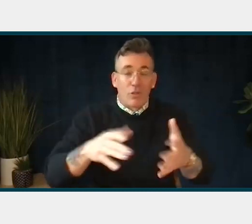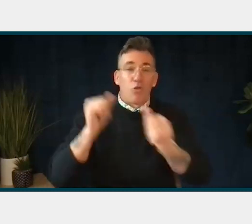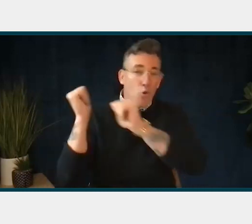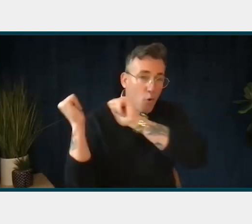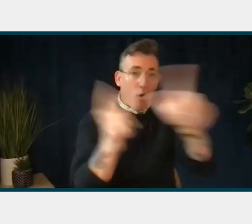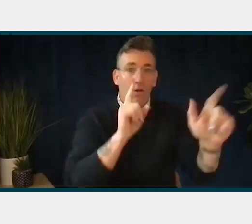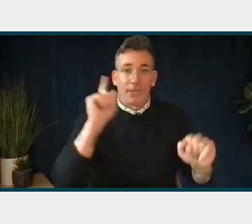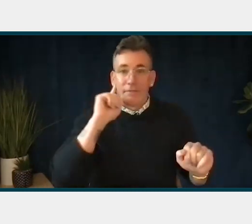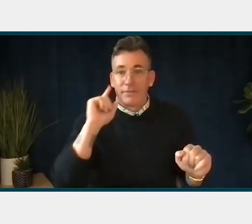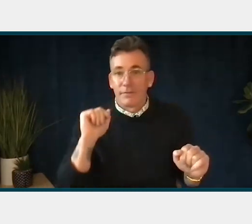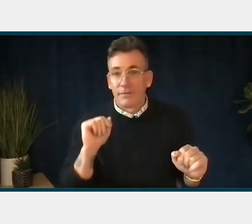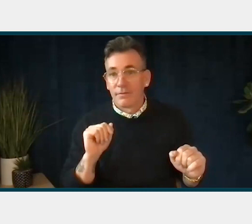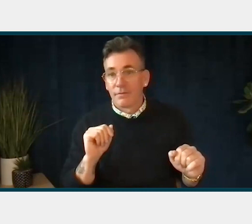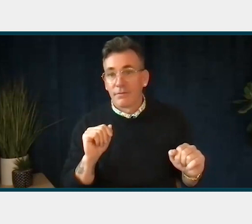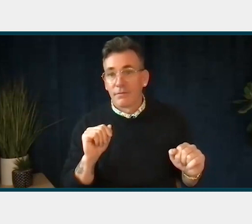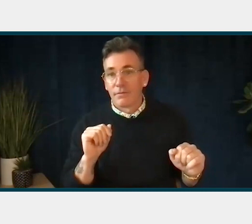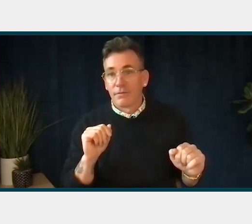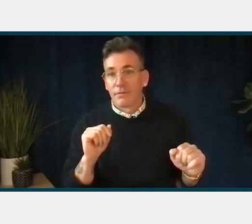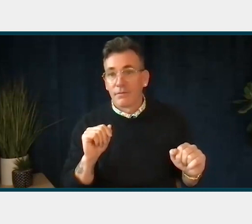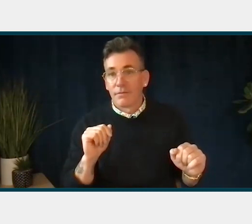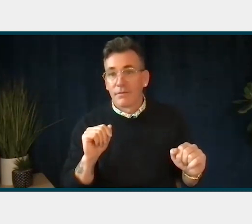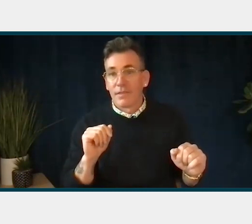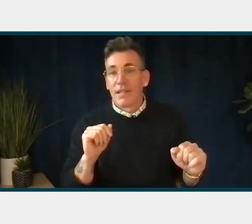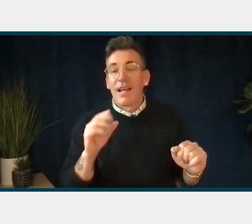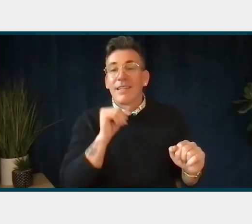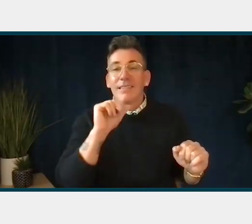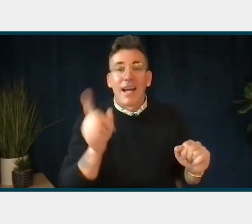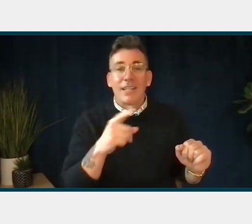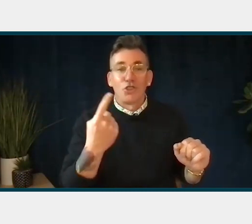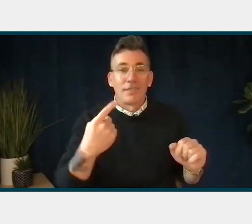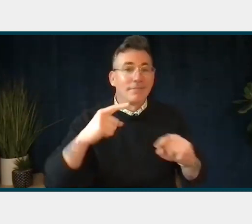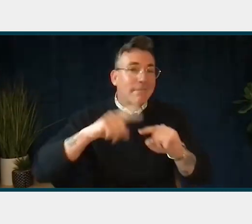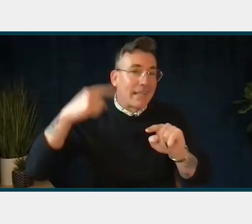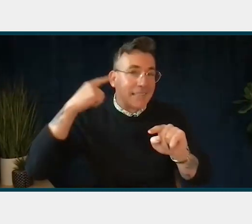general manager, our marketing director, deaf. Everyone is deaf.